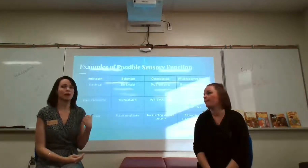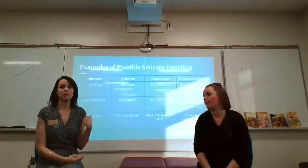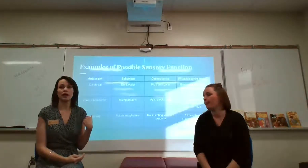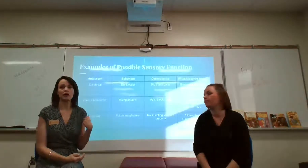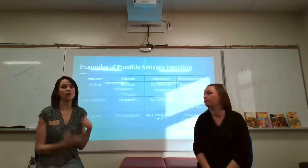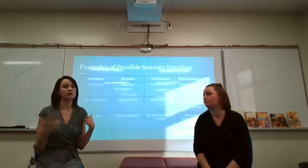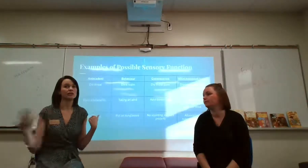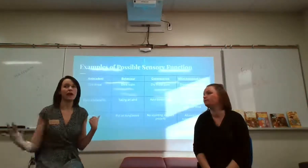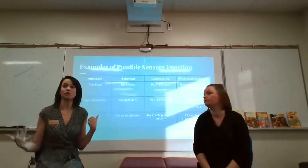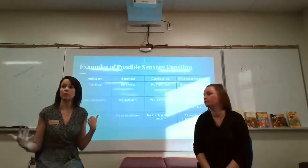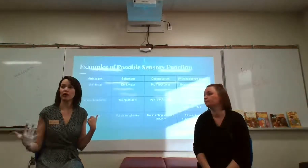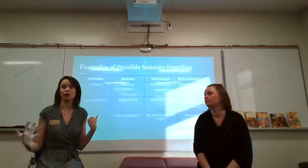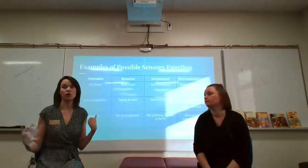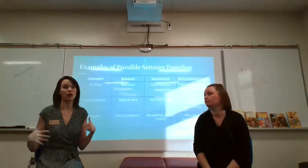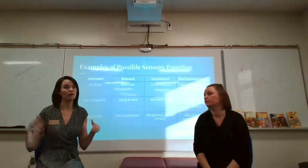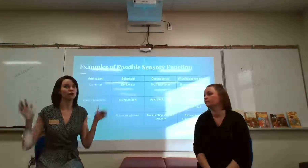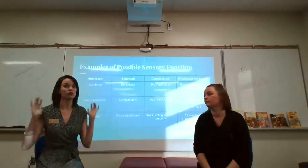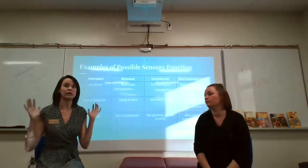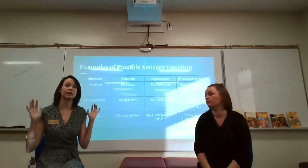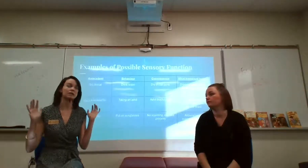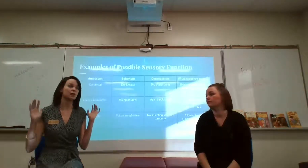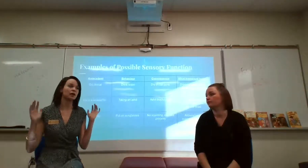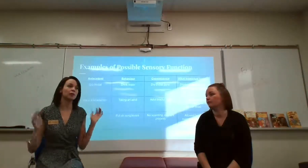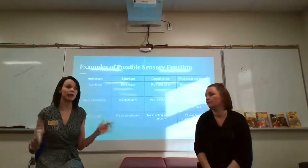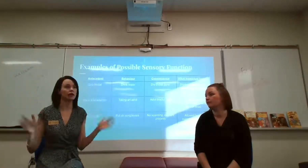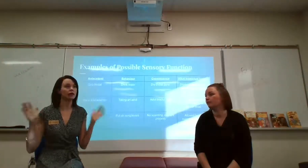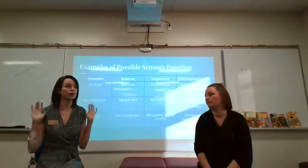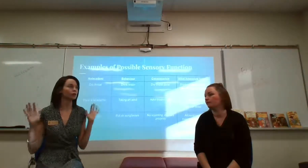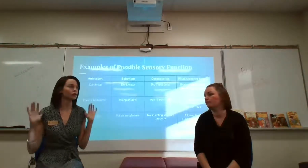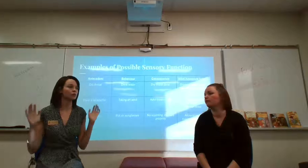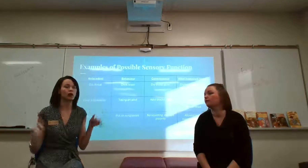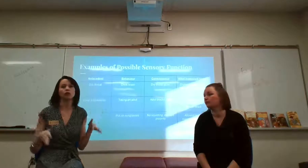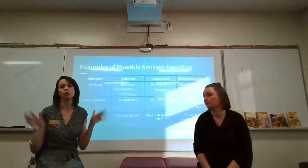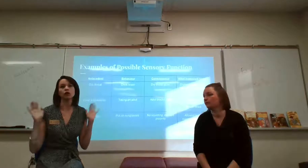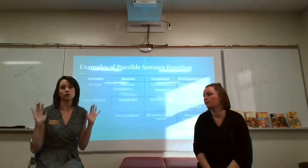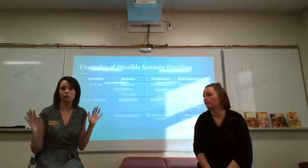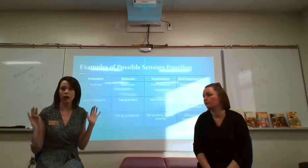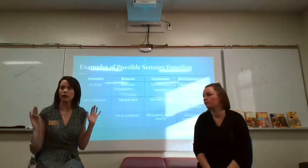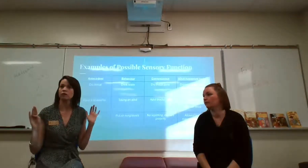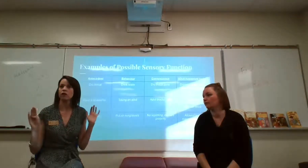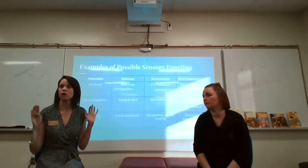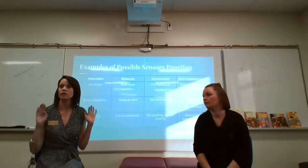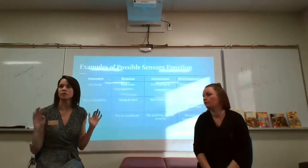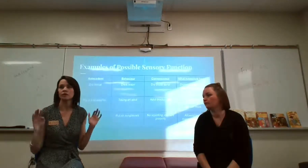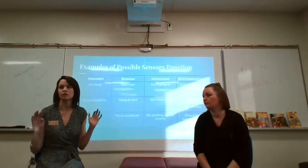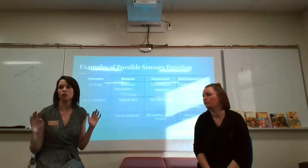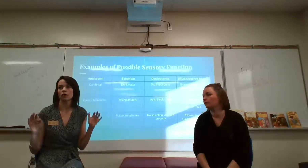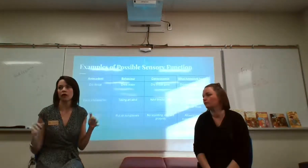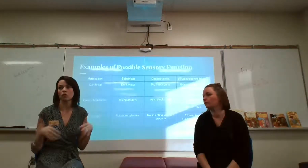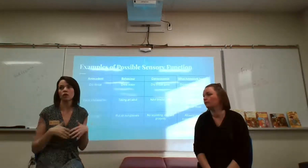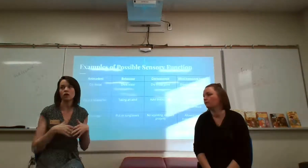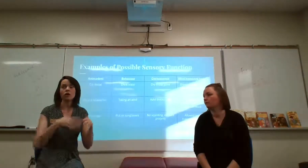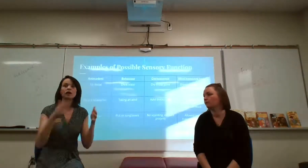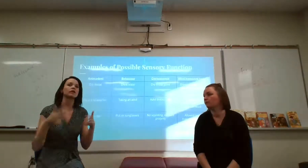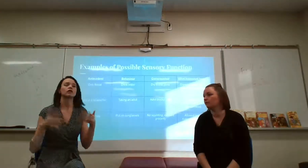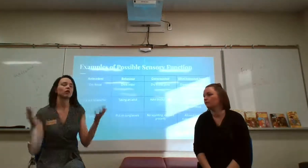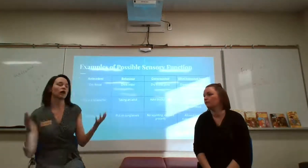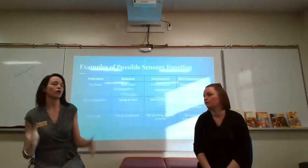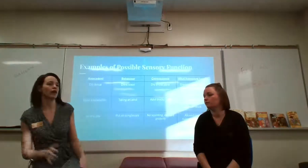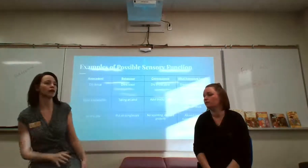my head, all of a sudden everyone goes, he needs a body break, get him out of the room, and all the work goes away, right? Or all the demands go away, or all that kind of